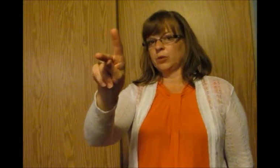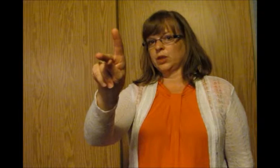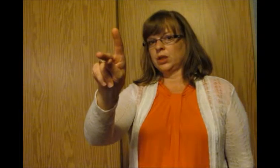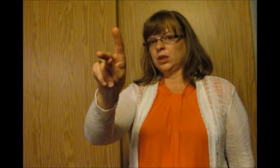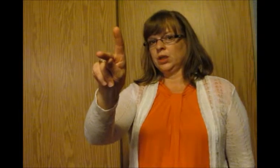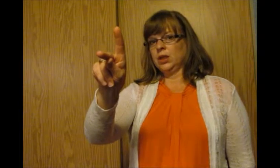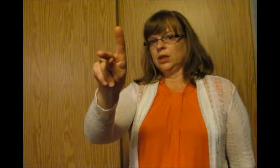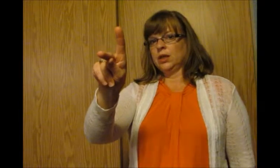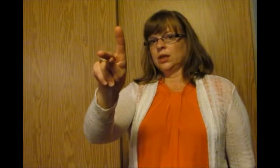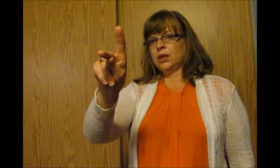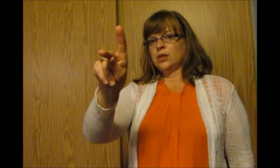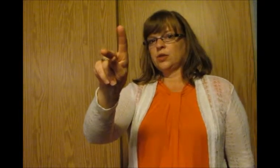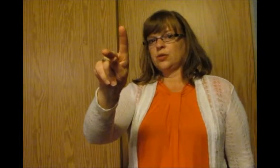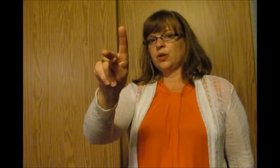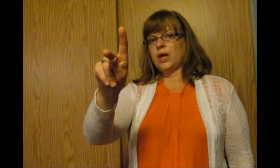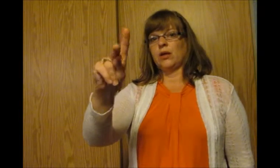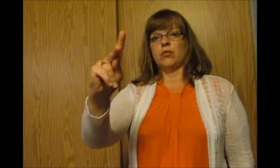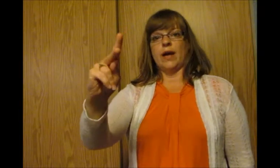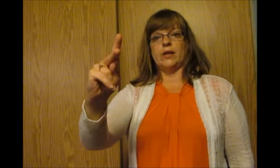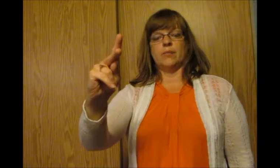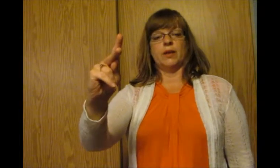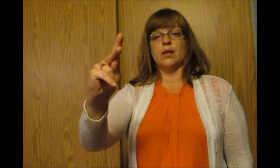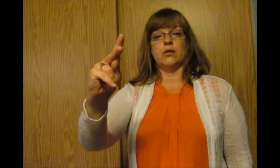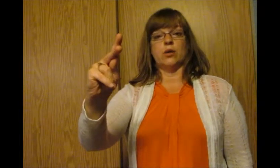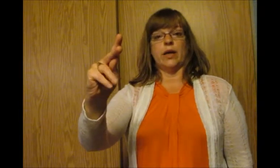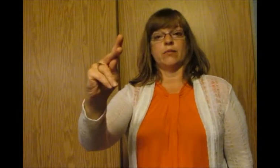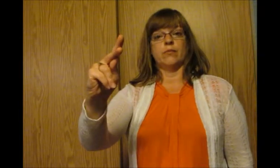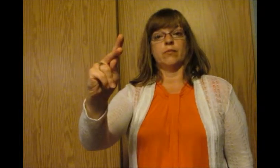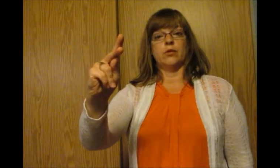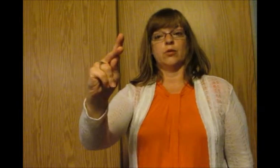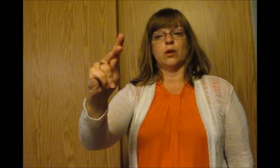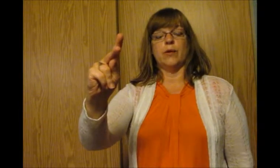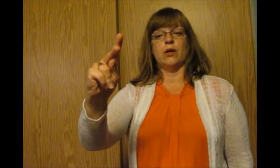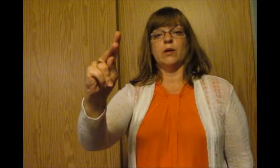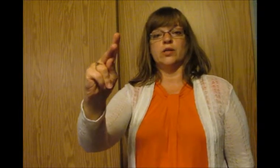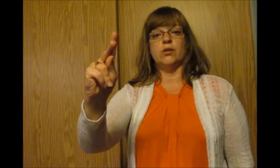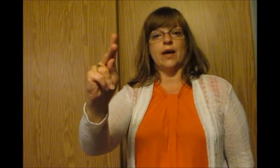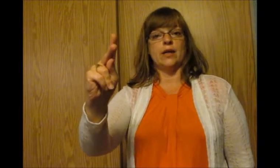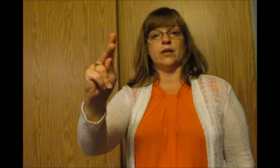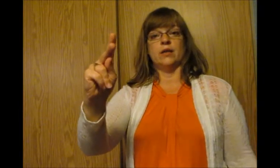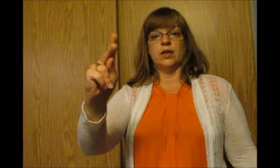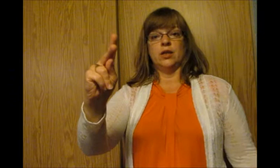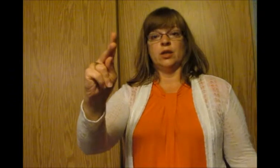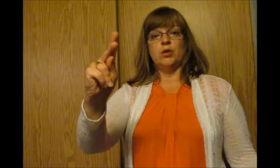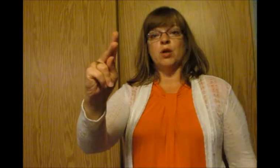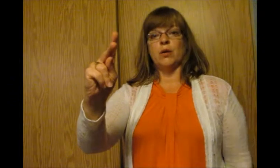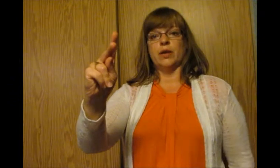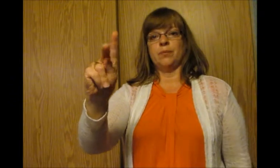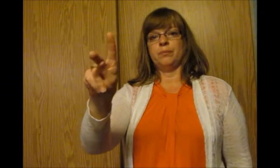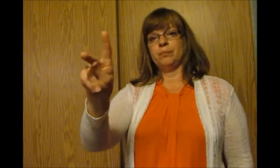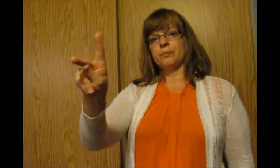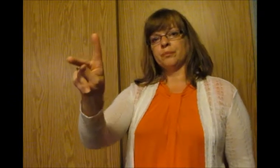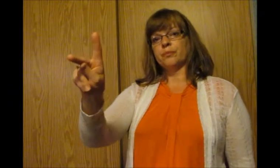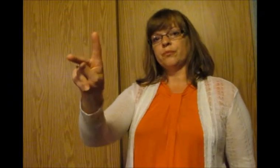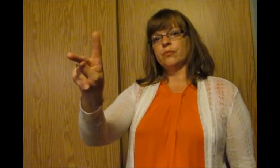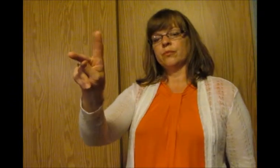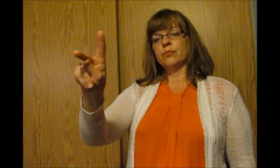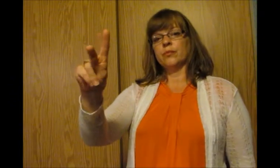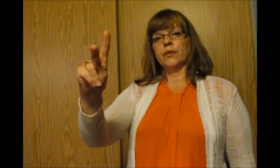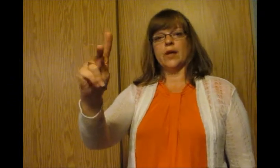one to get it right, but that's okay. Don't worry about it. Once you get it, you know it.